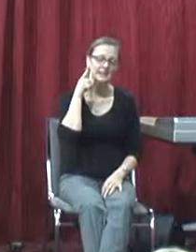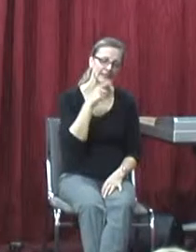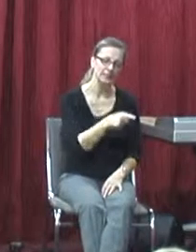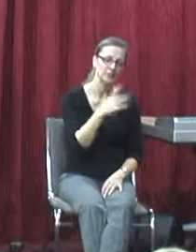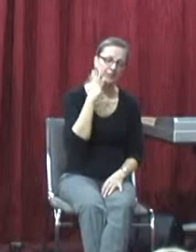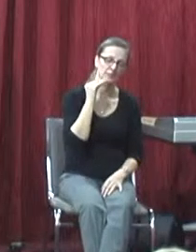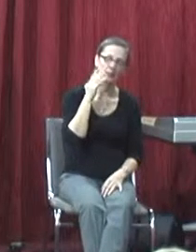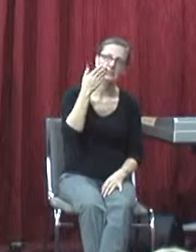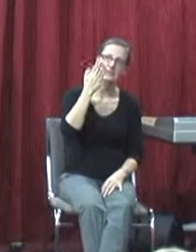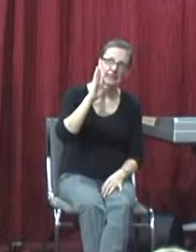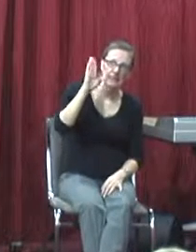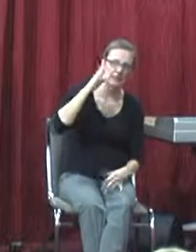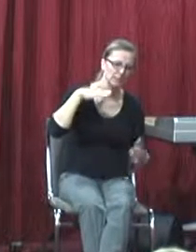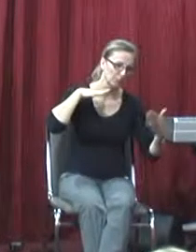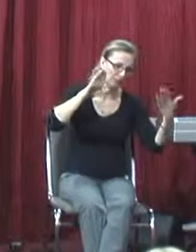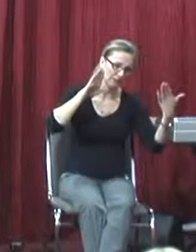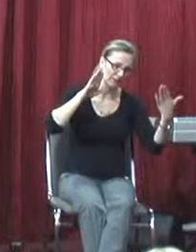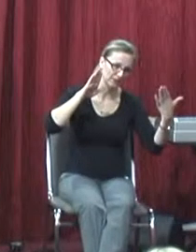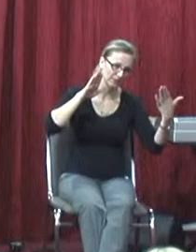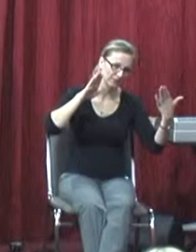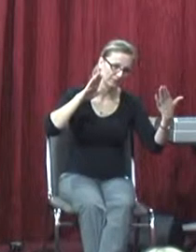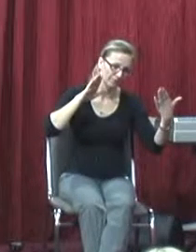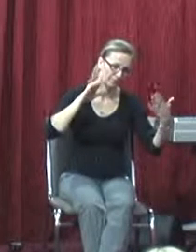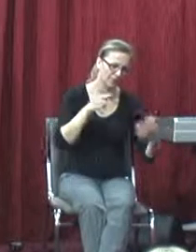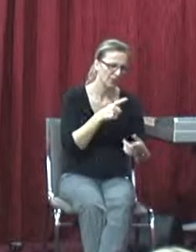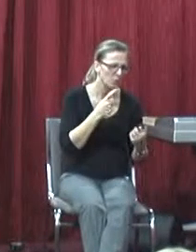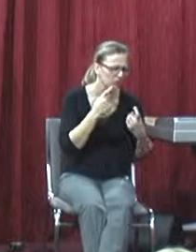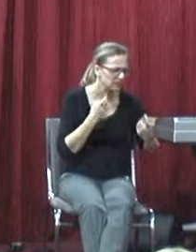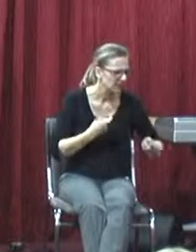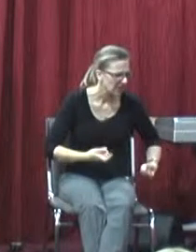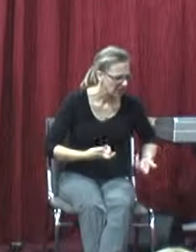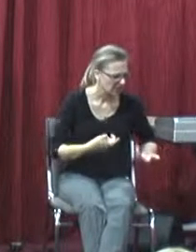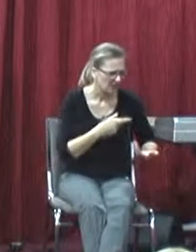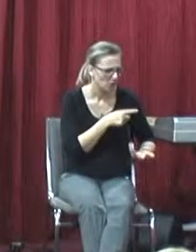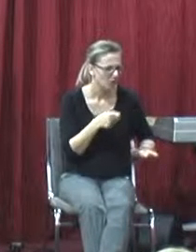presence. And those iniquities, that list of